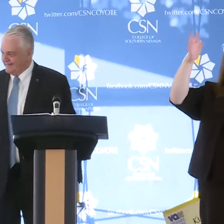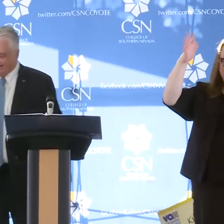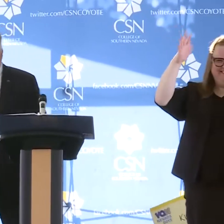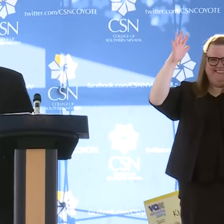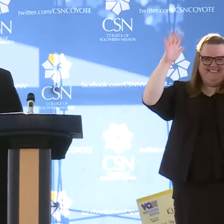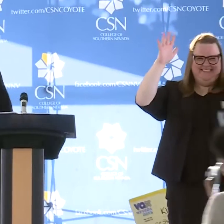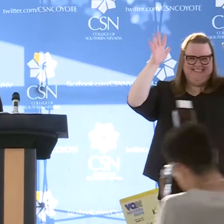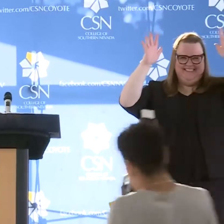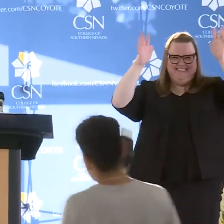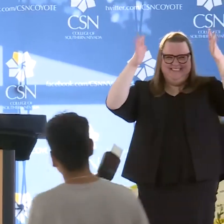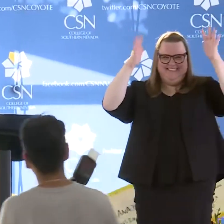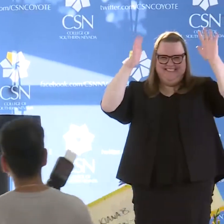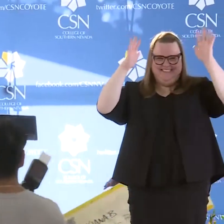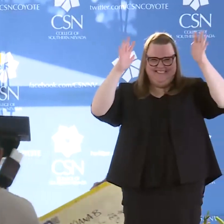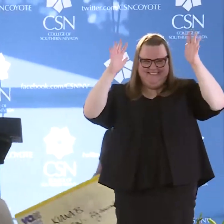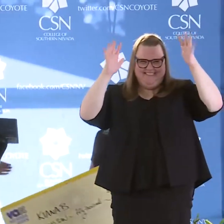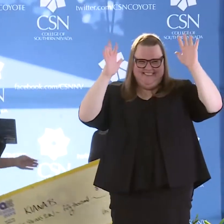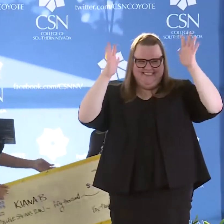Congratulations.